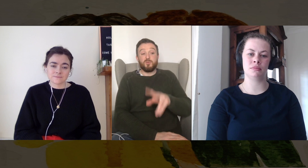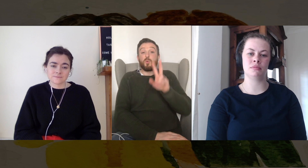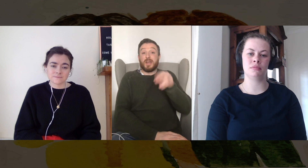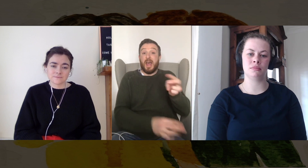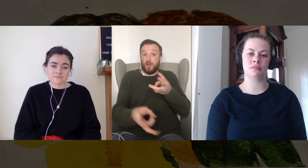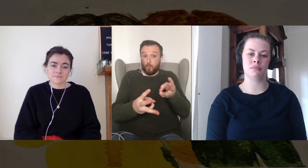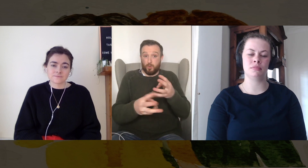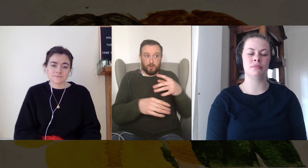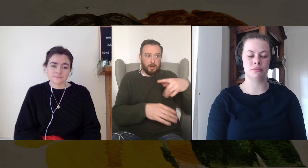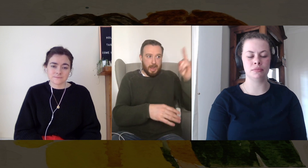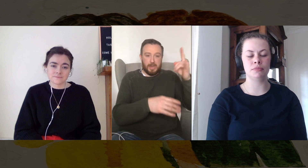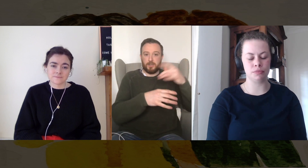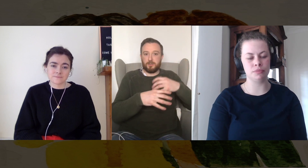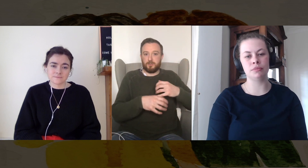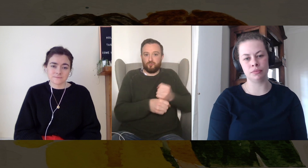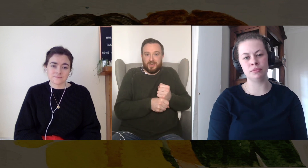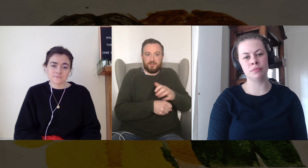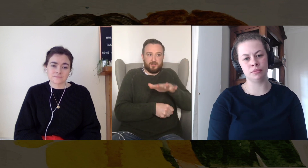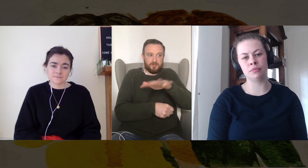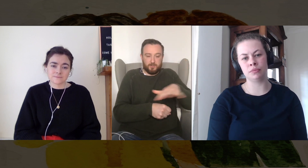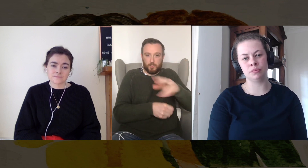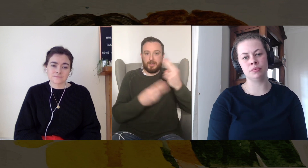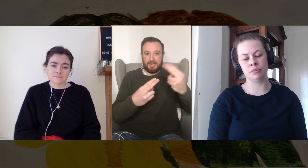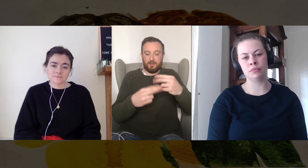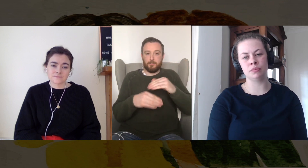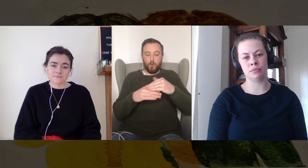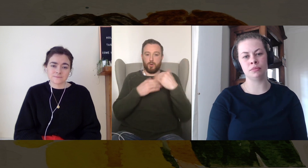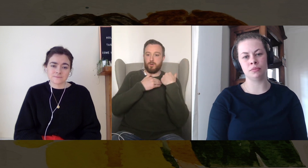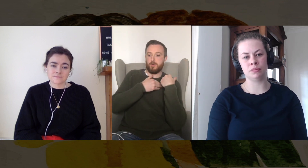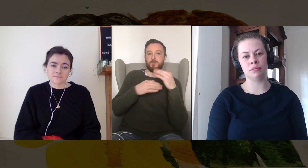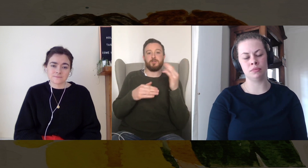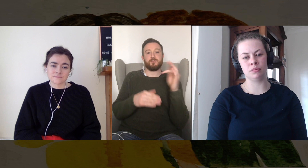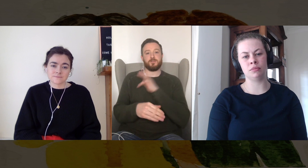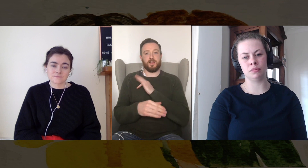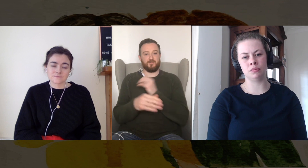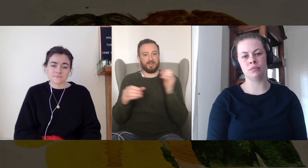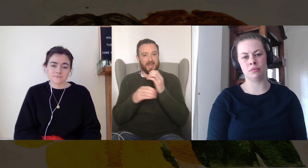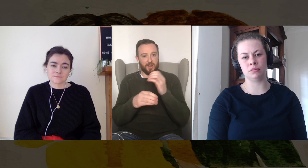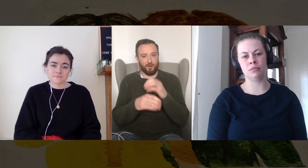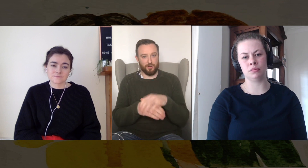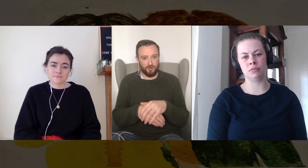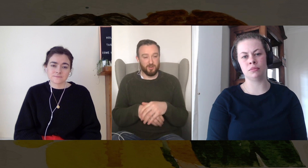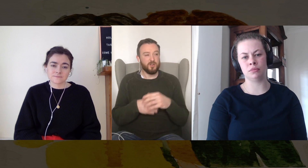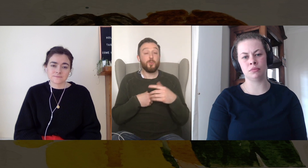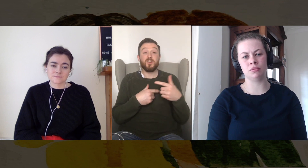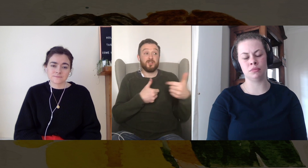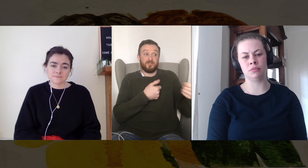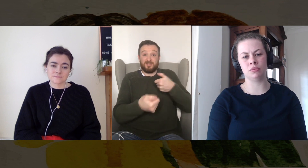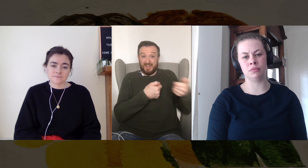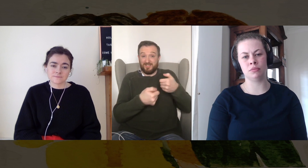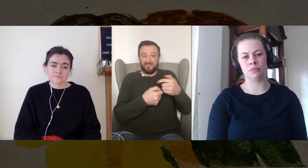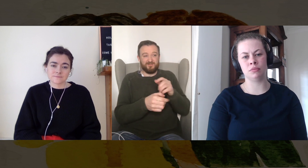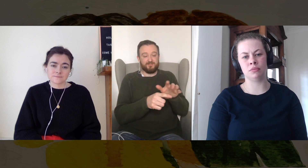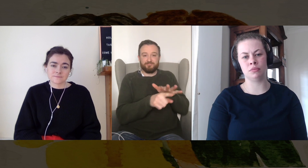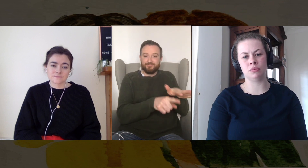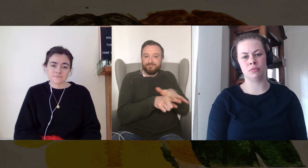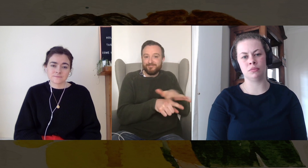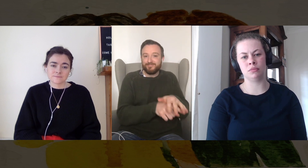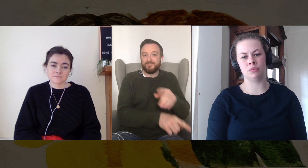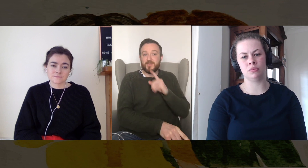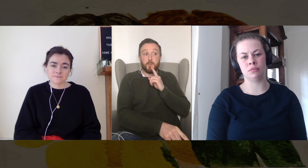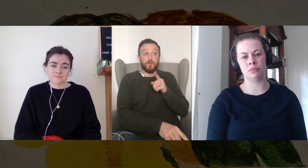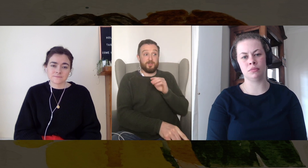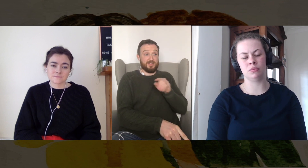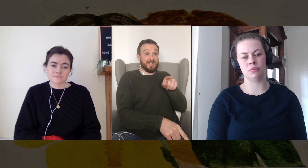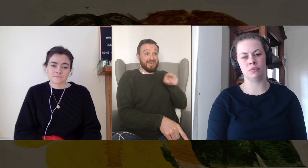the environment has created that for him. And it means he could still live there, yes, because there's plenty of people in high stress environments, but they have their